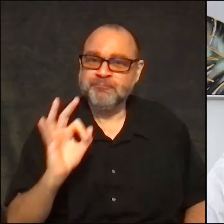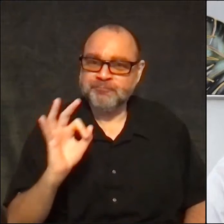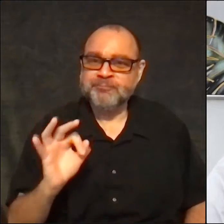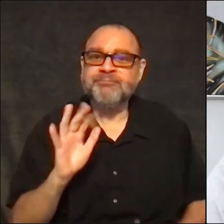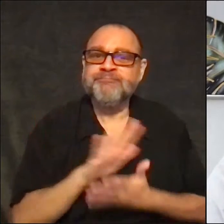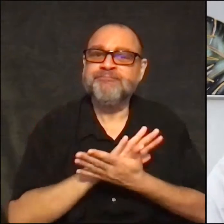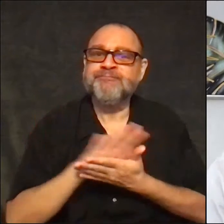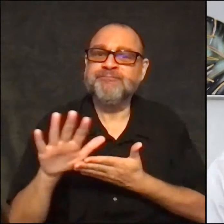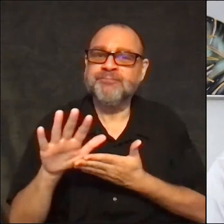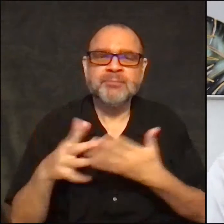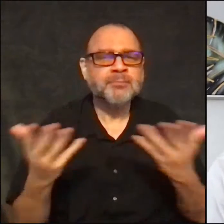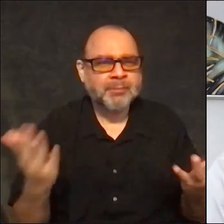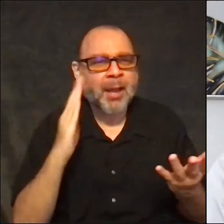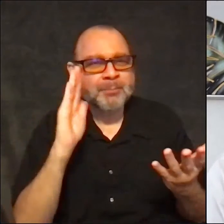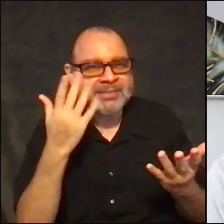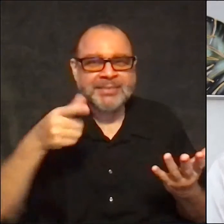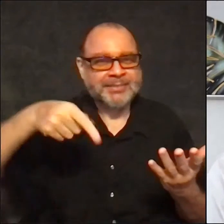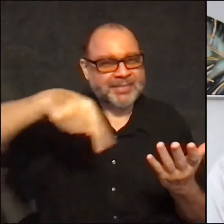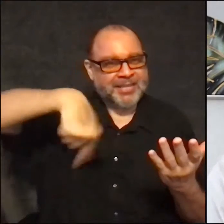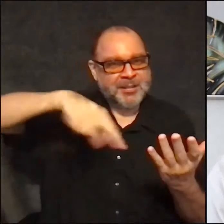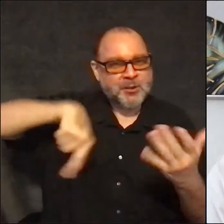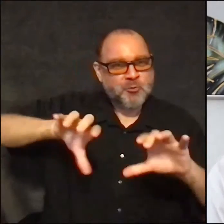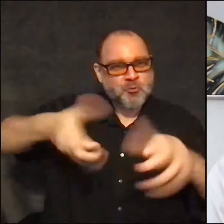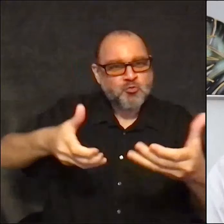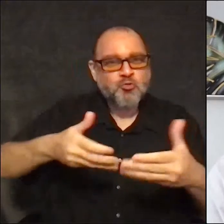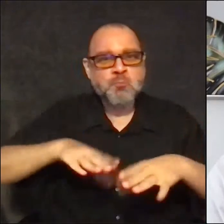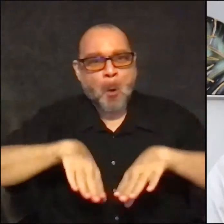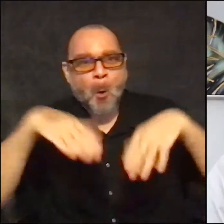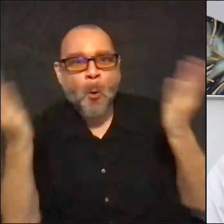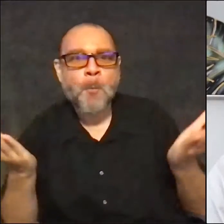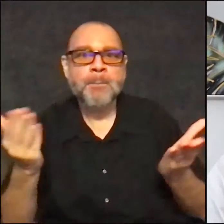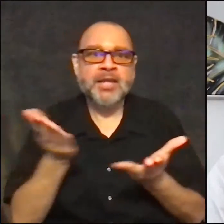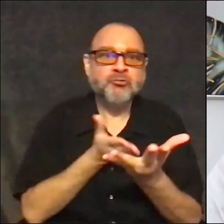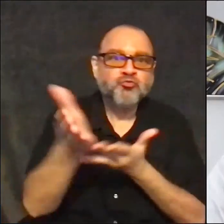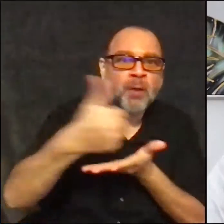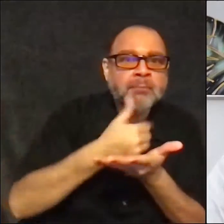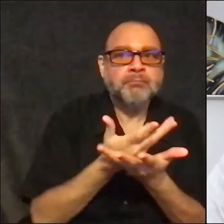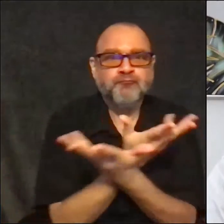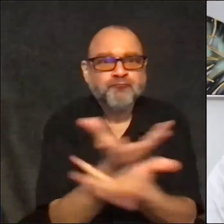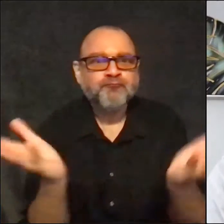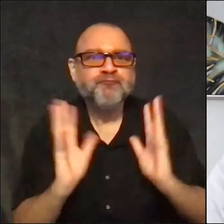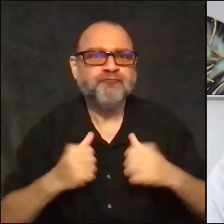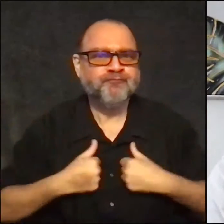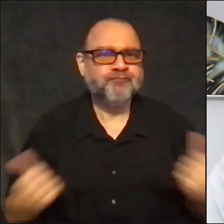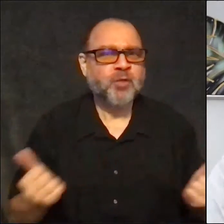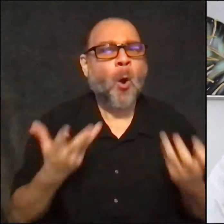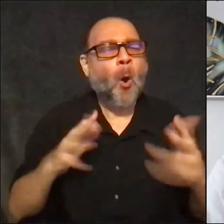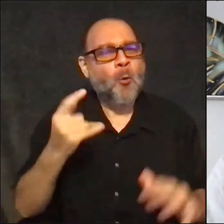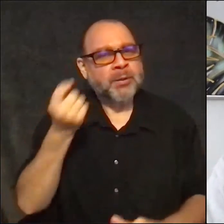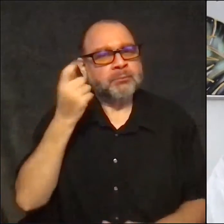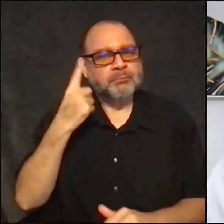So we have a culture of openness, a culture of transparency, folks that have already have an understanding of what takes place in